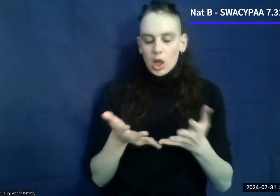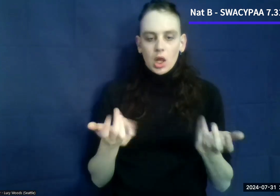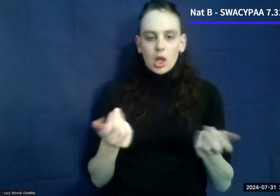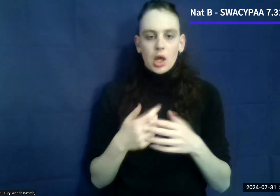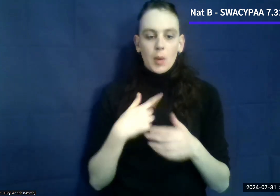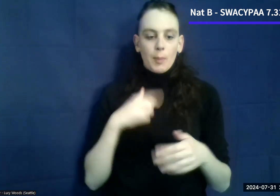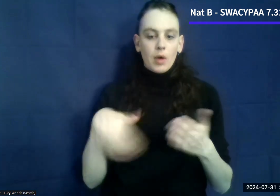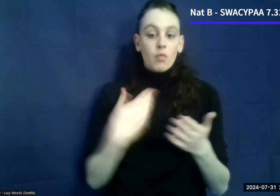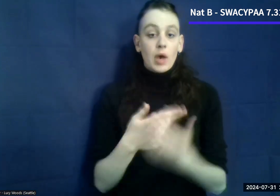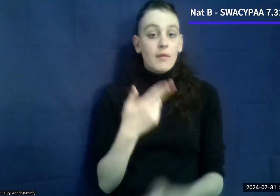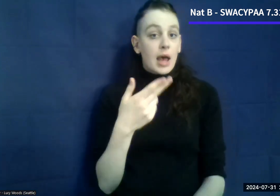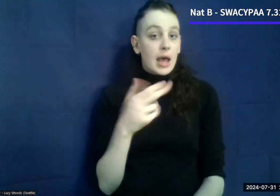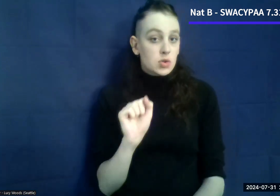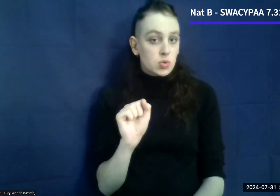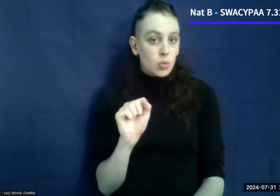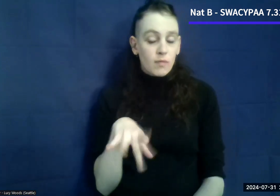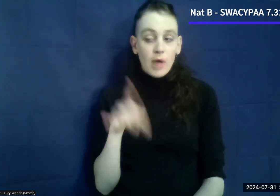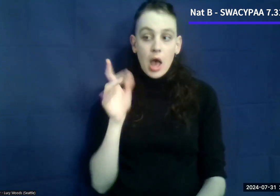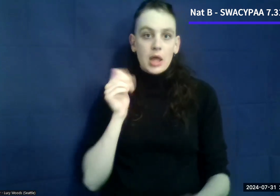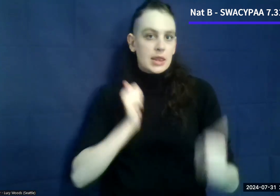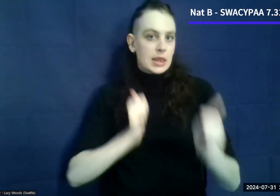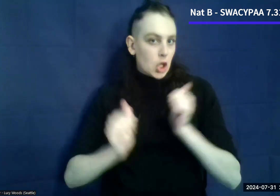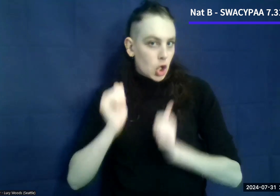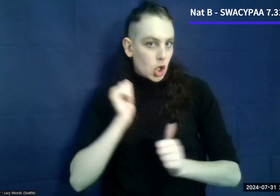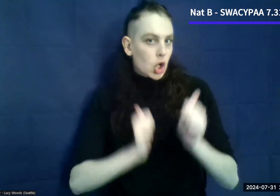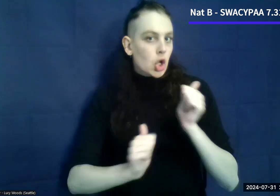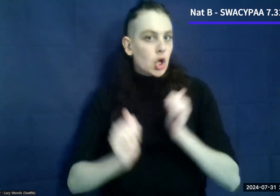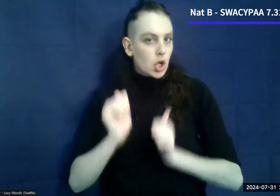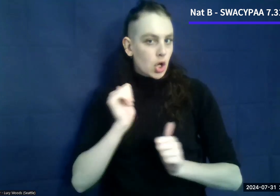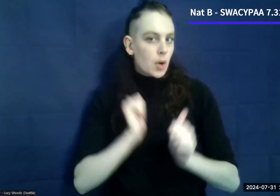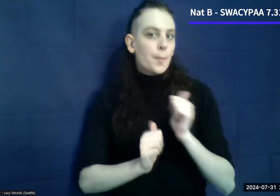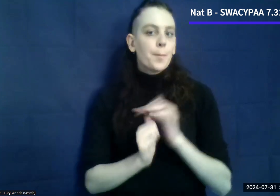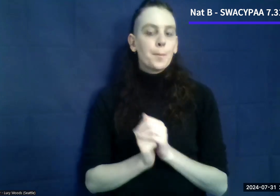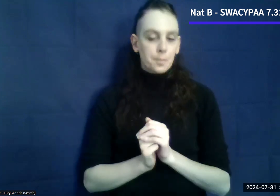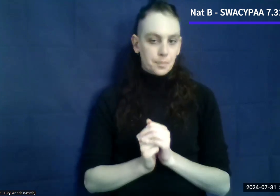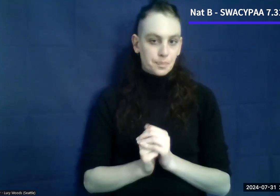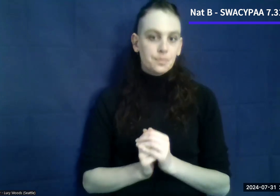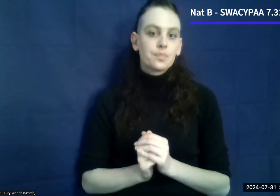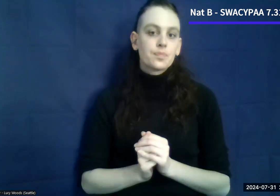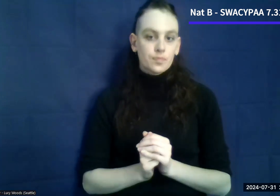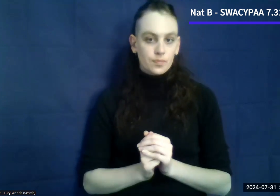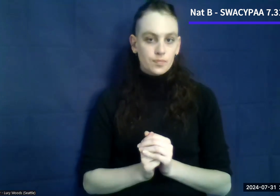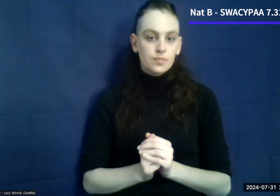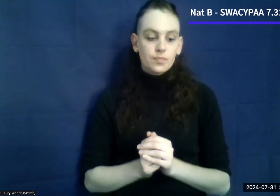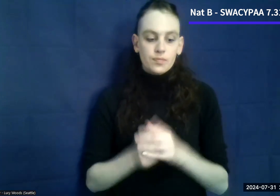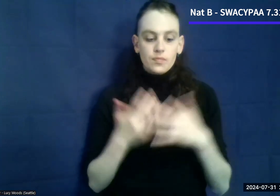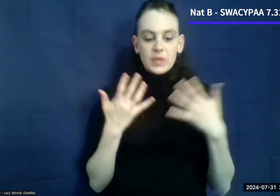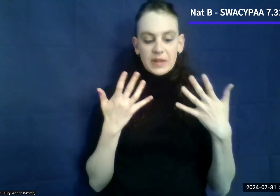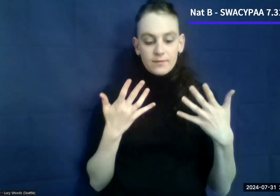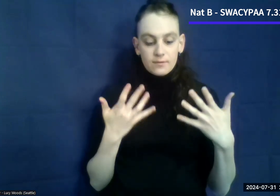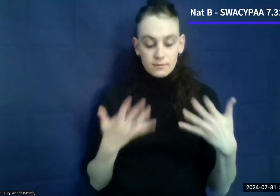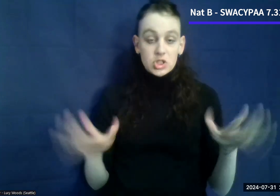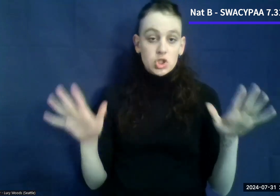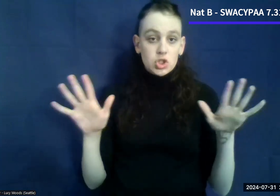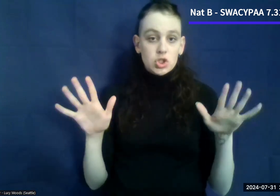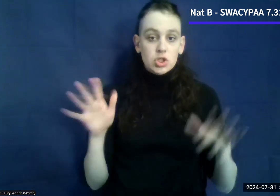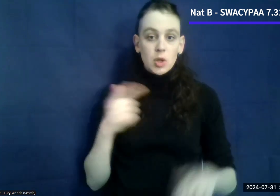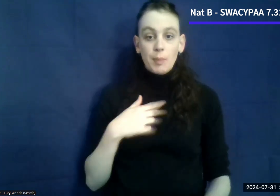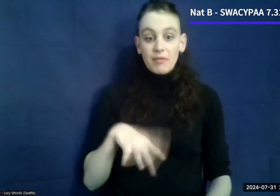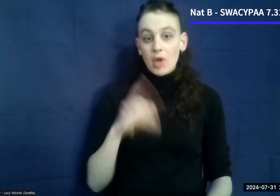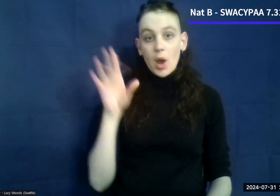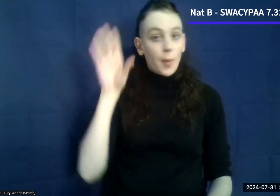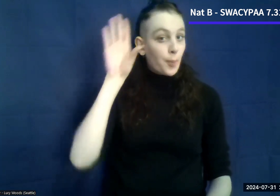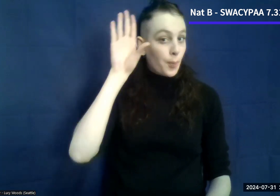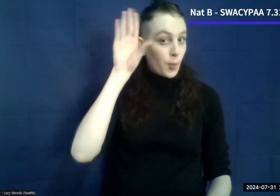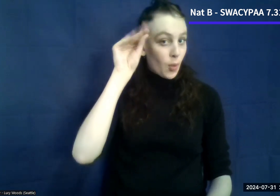found theater. And then um I found boys. And